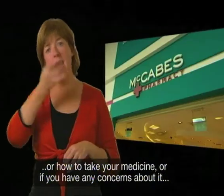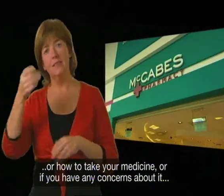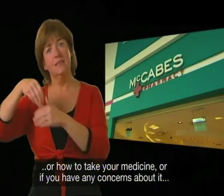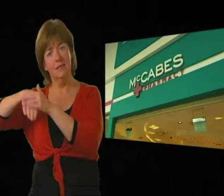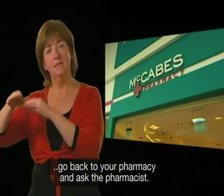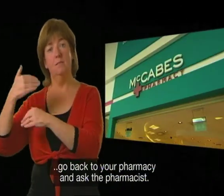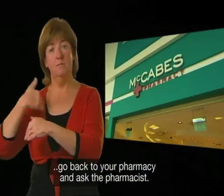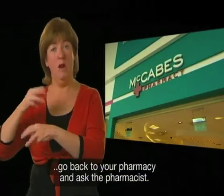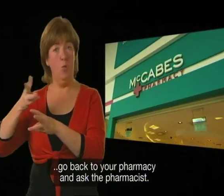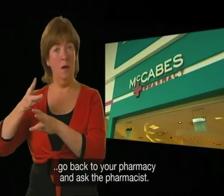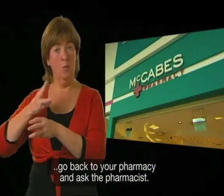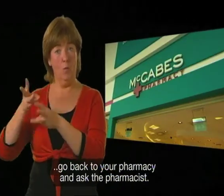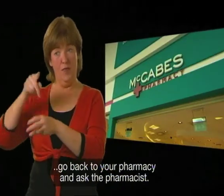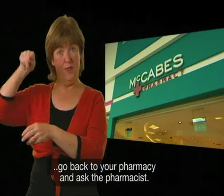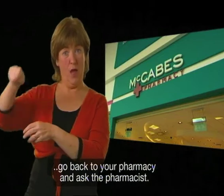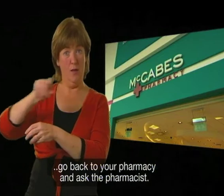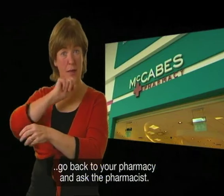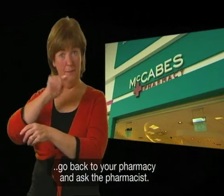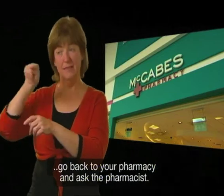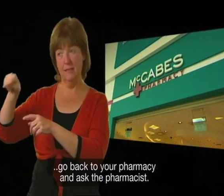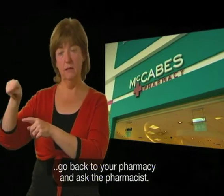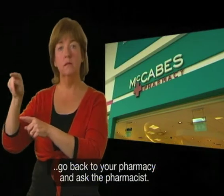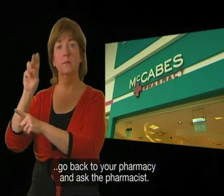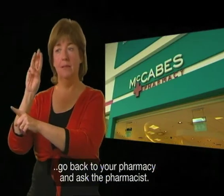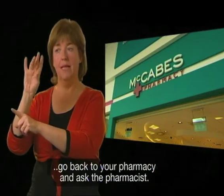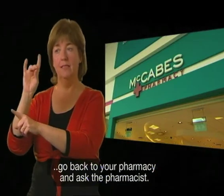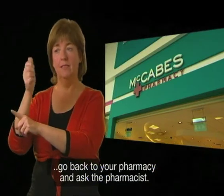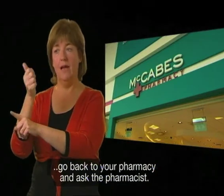go back to your pharmacy and ask the pharmacist.